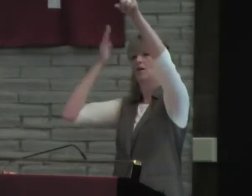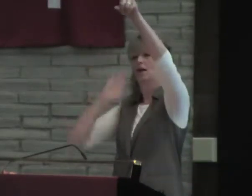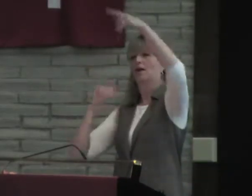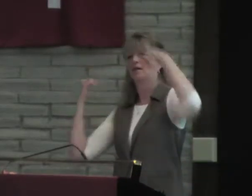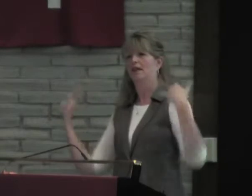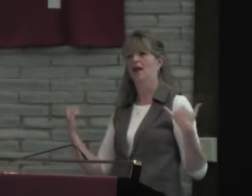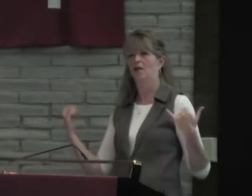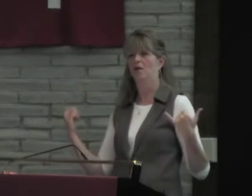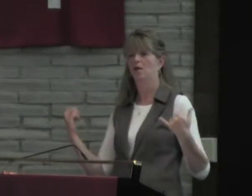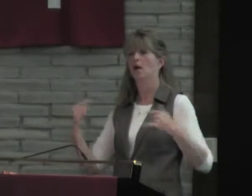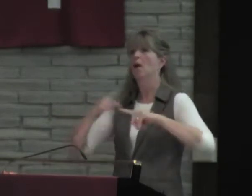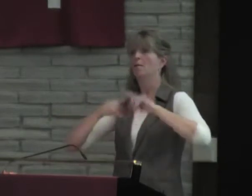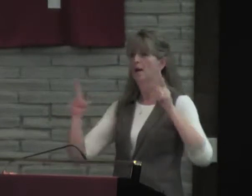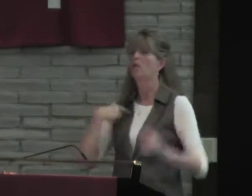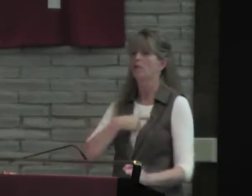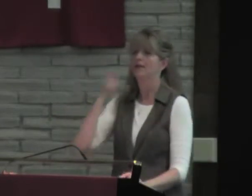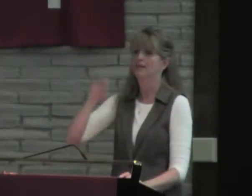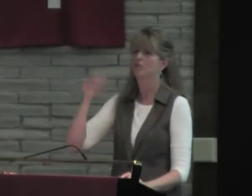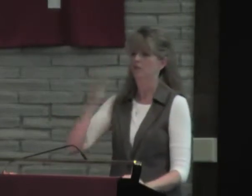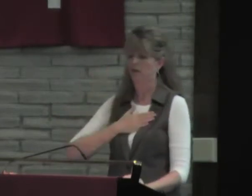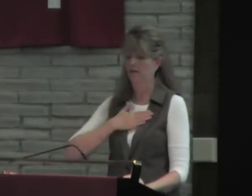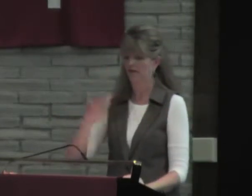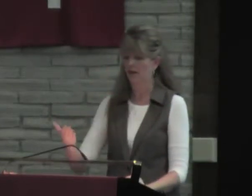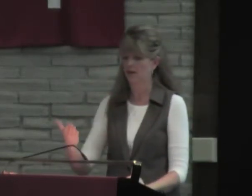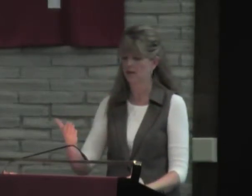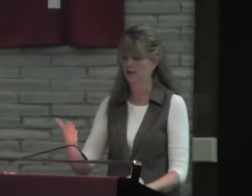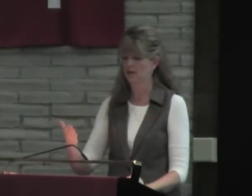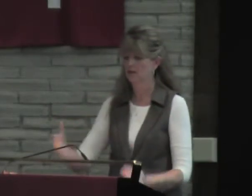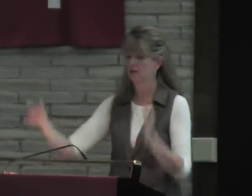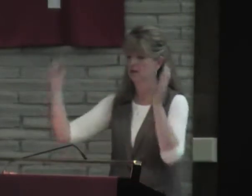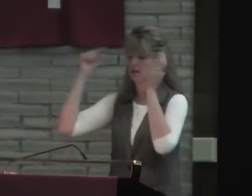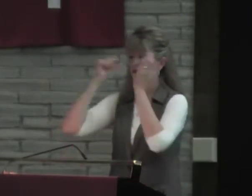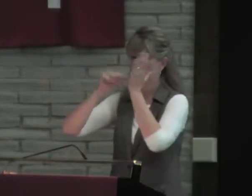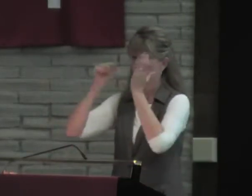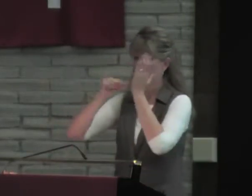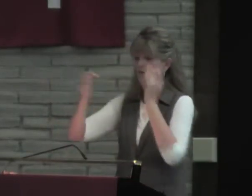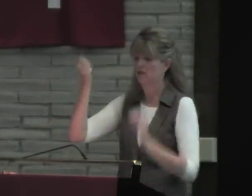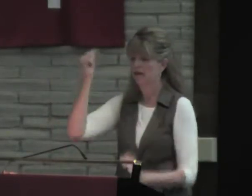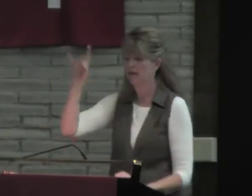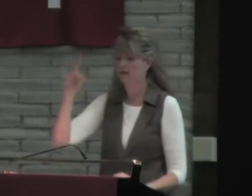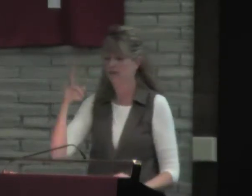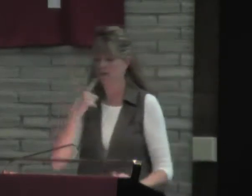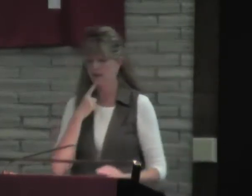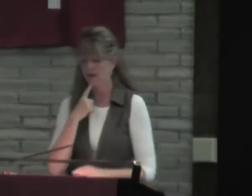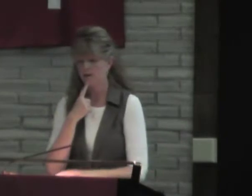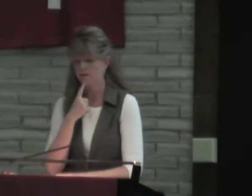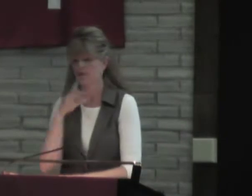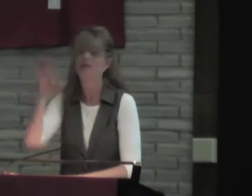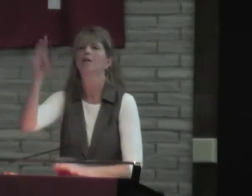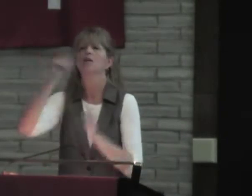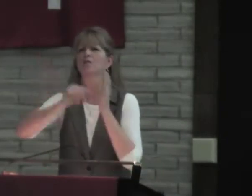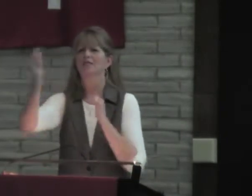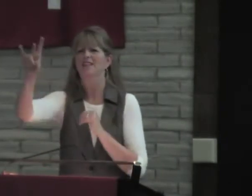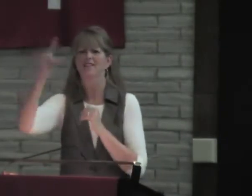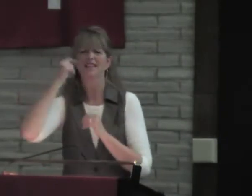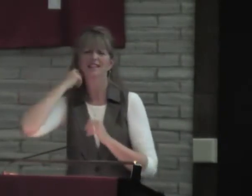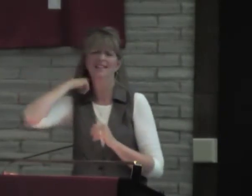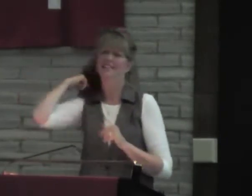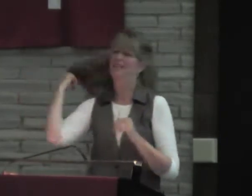through to our God right now. But we do need to confess. So in verse 18, oh wait, 17,